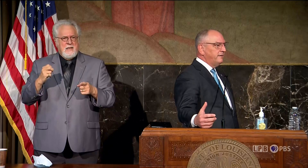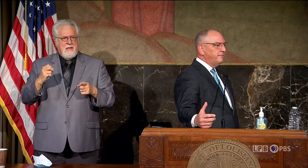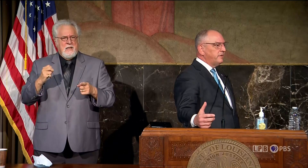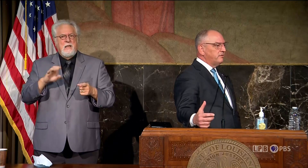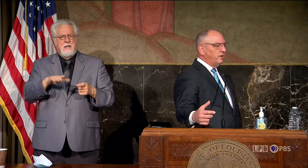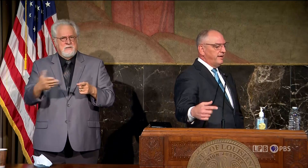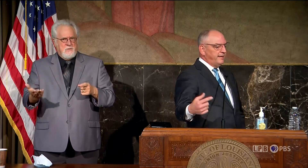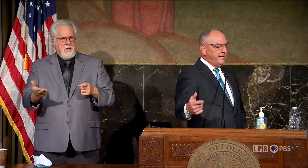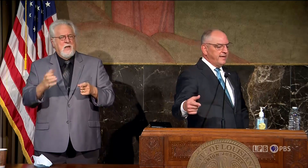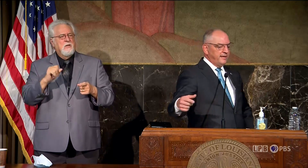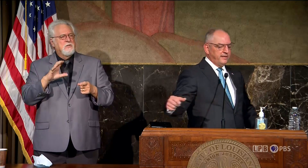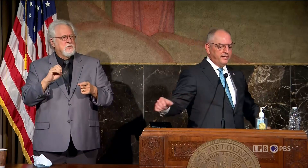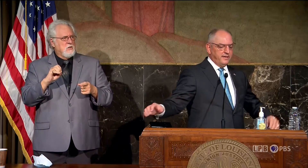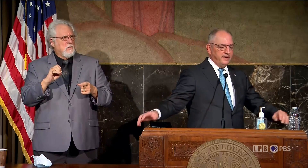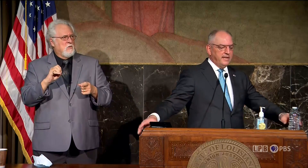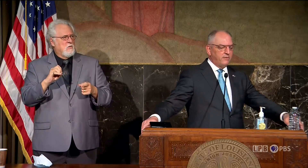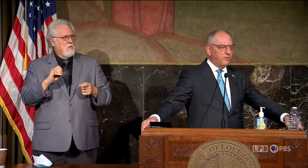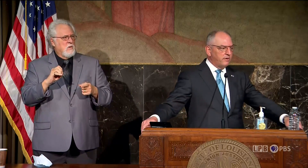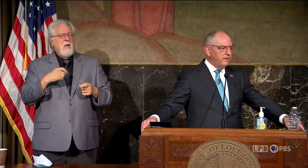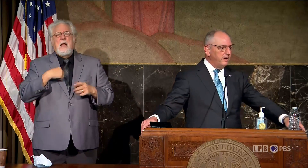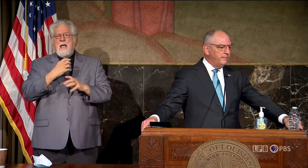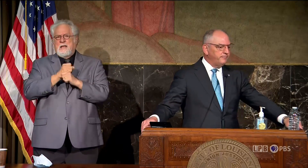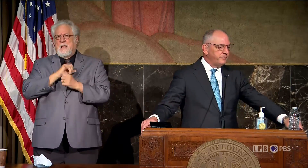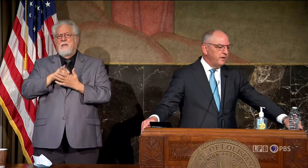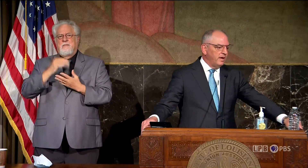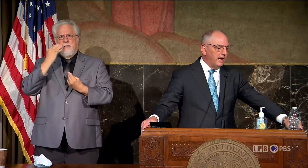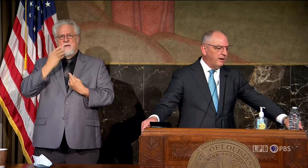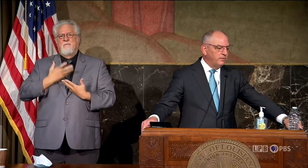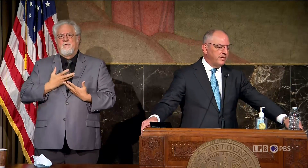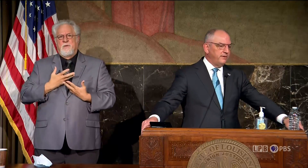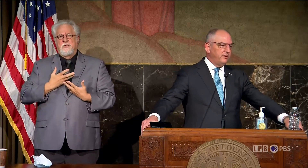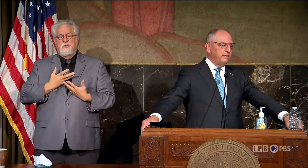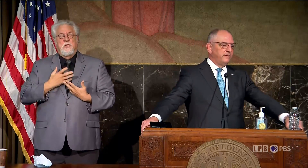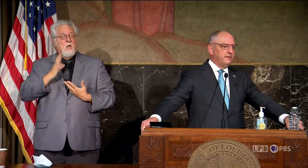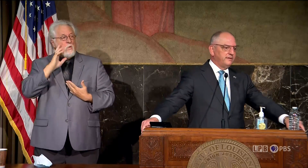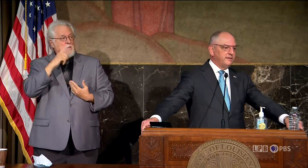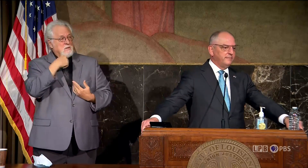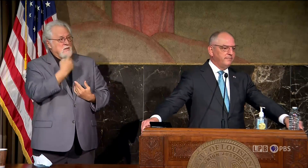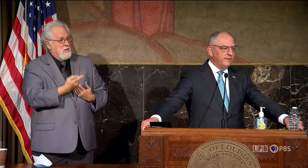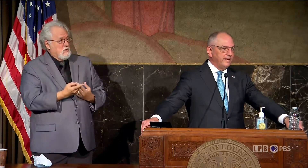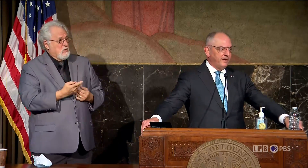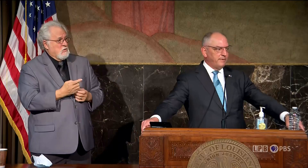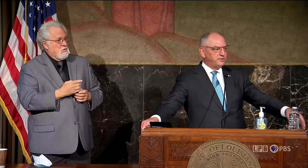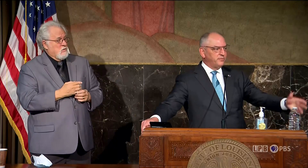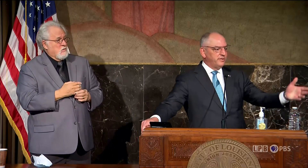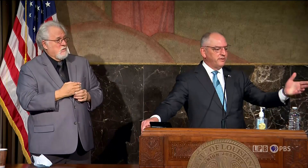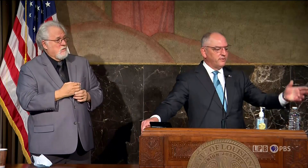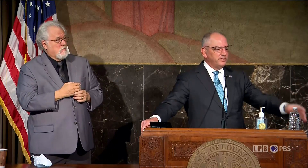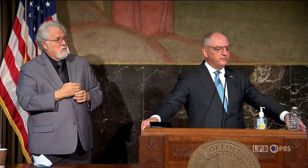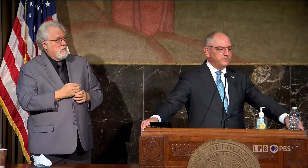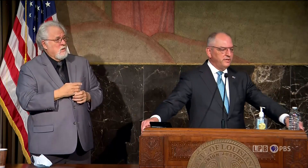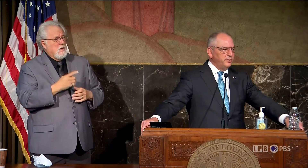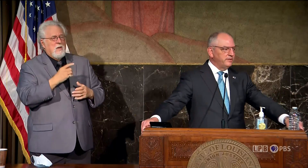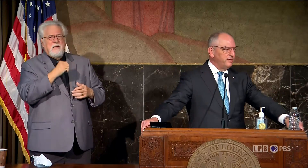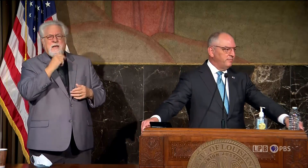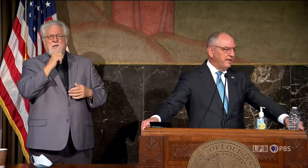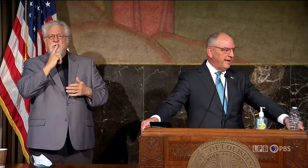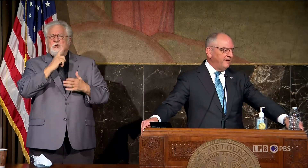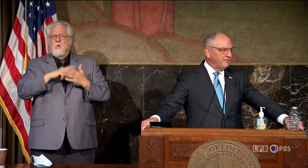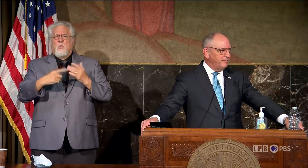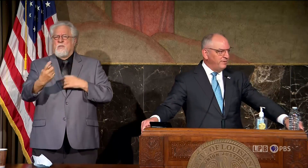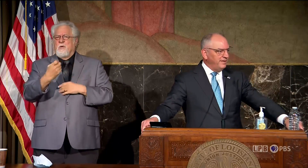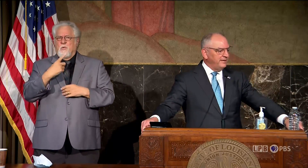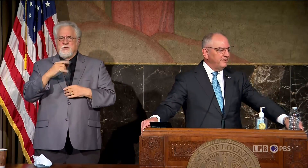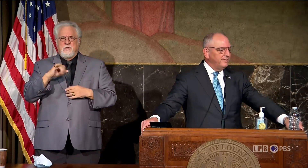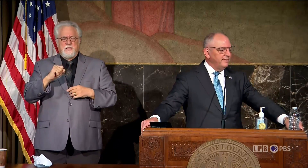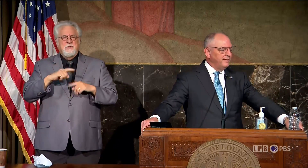expired. So I did get that word. I will tell you that I'm not sure what your question was alluding to, but I